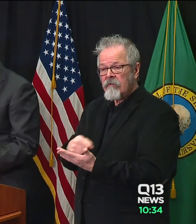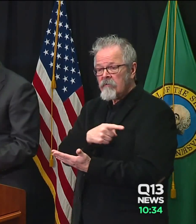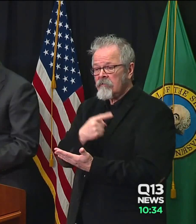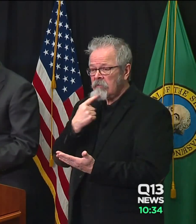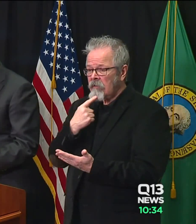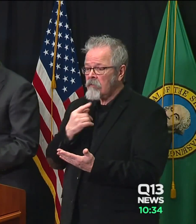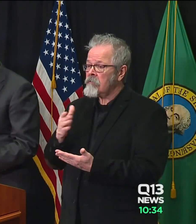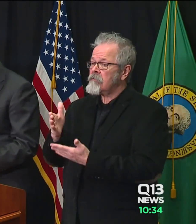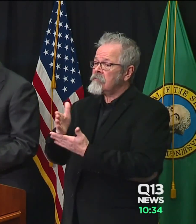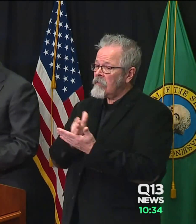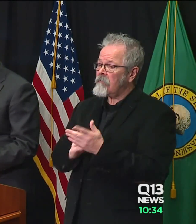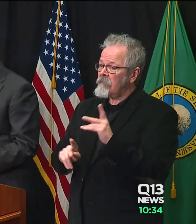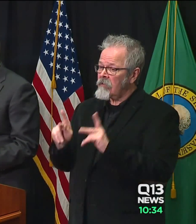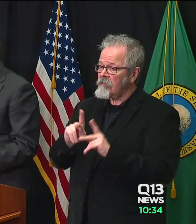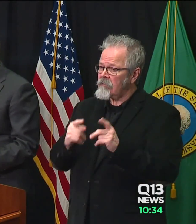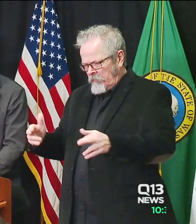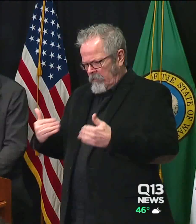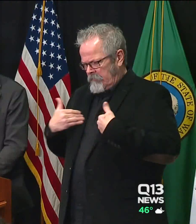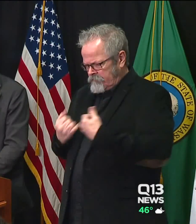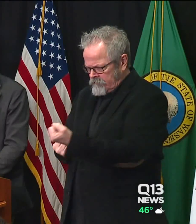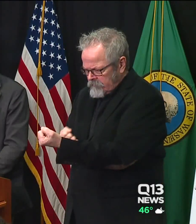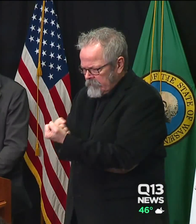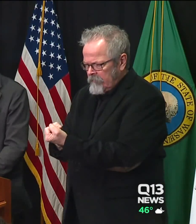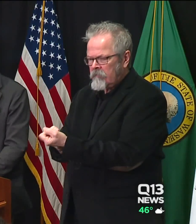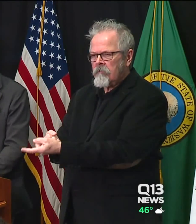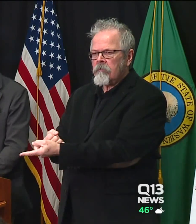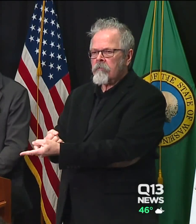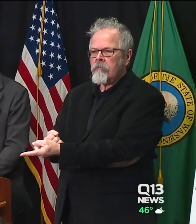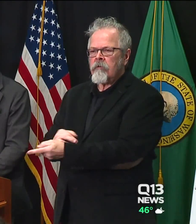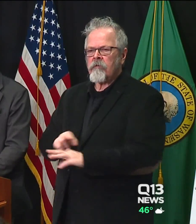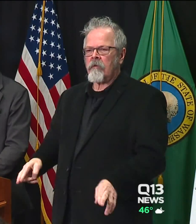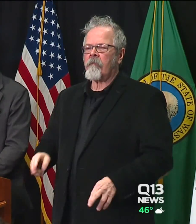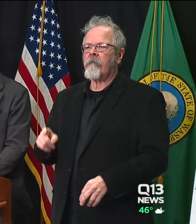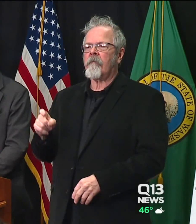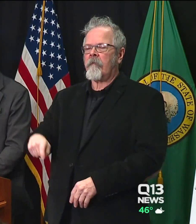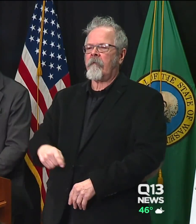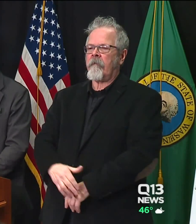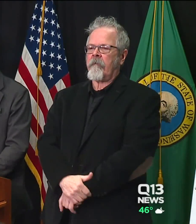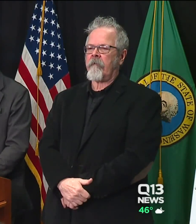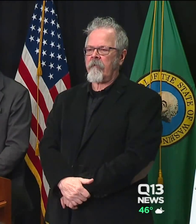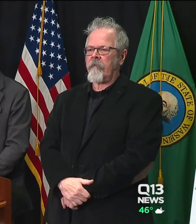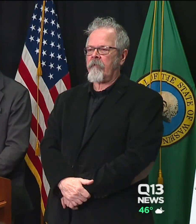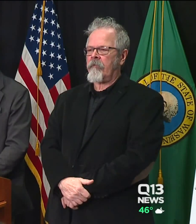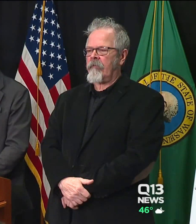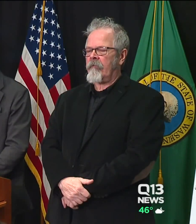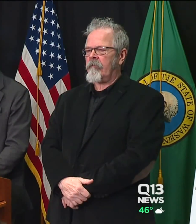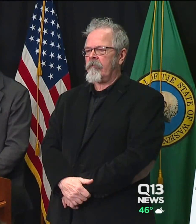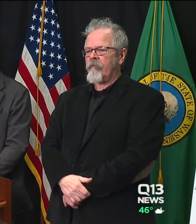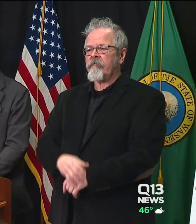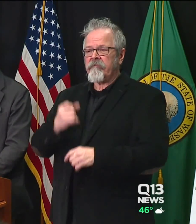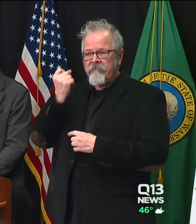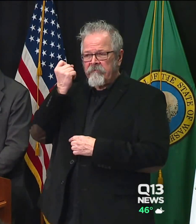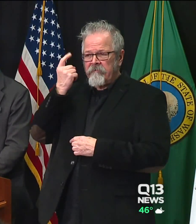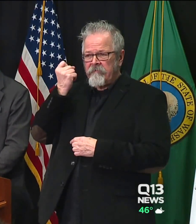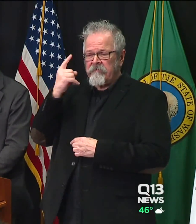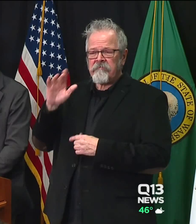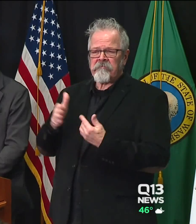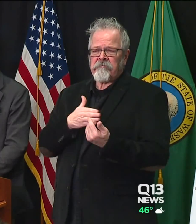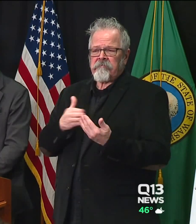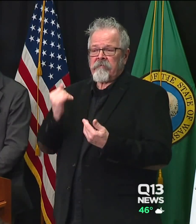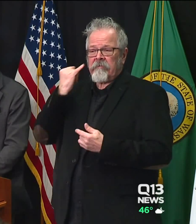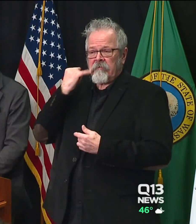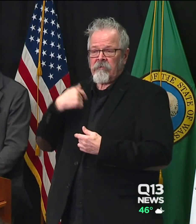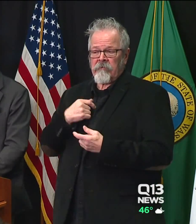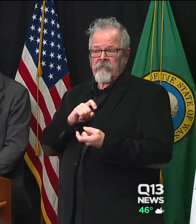we don't have where to put them. Regardless of what we do, the healthcare system will be very stressed. The actions we take now can lessen